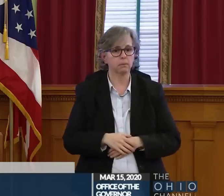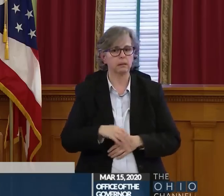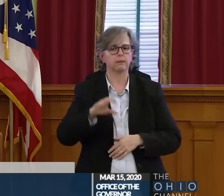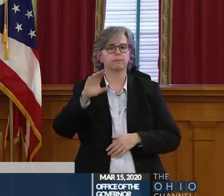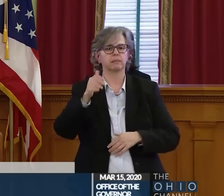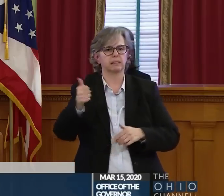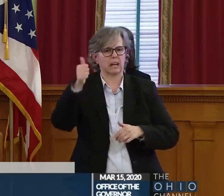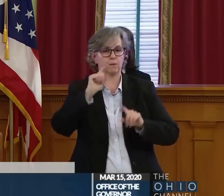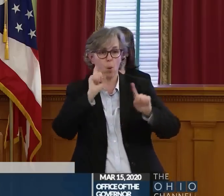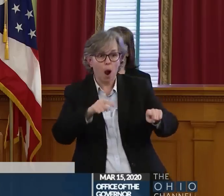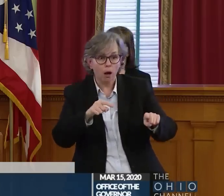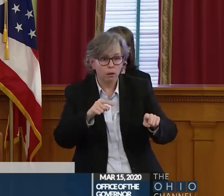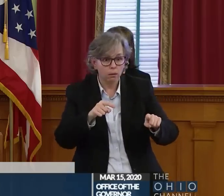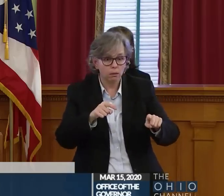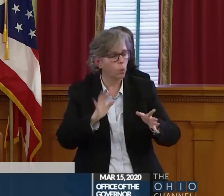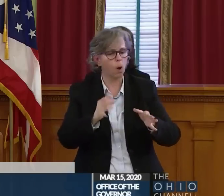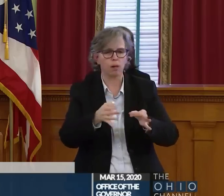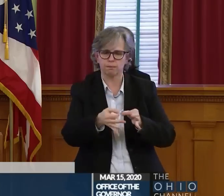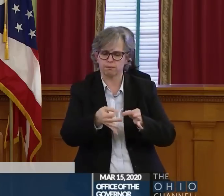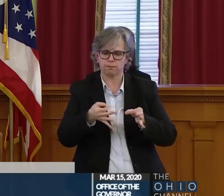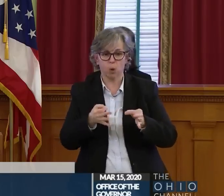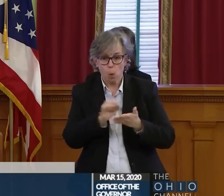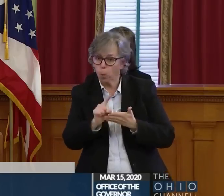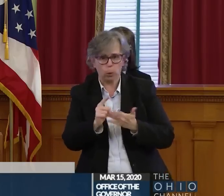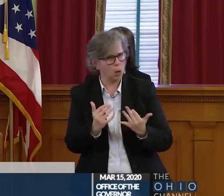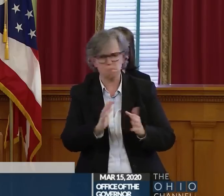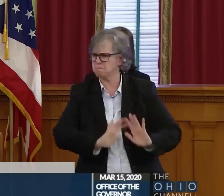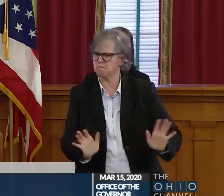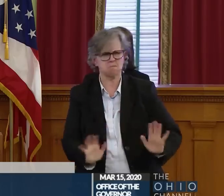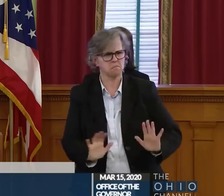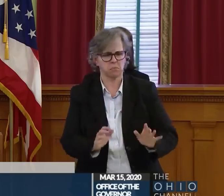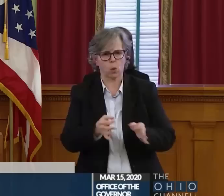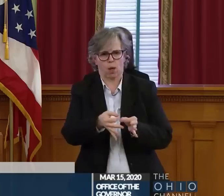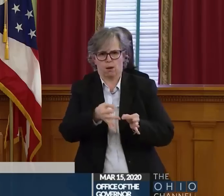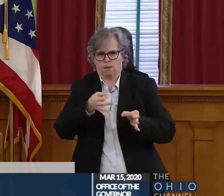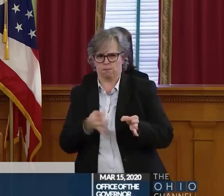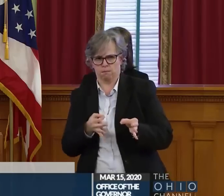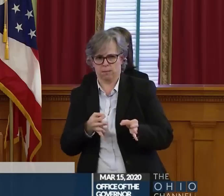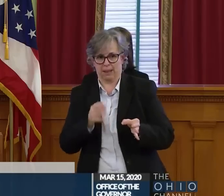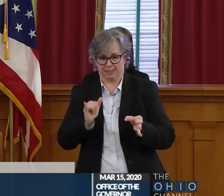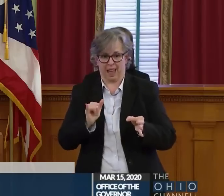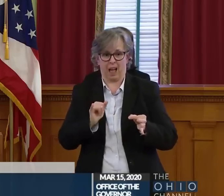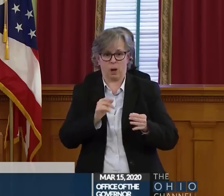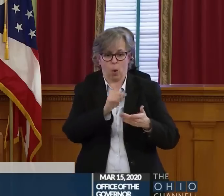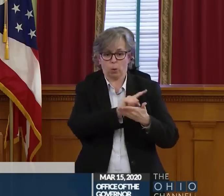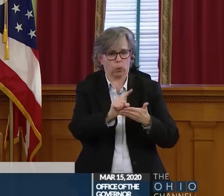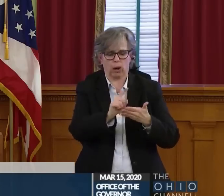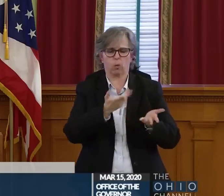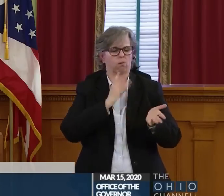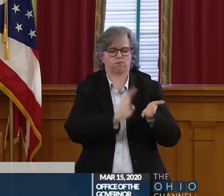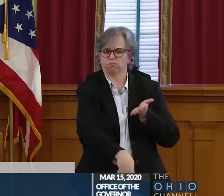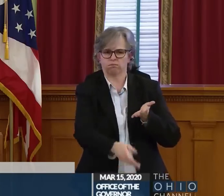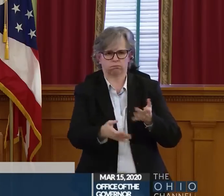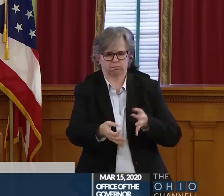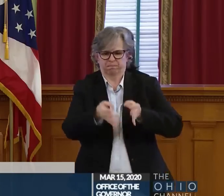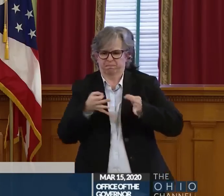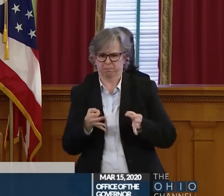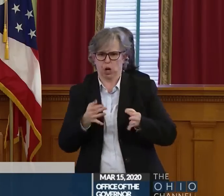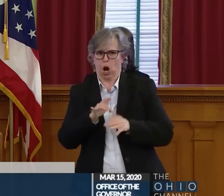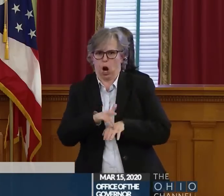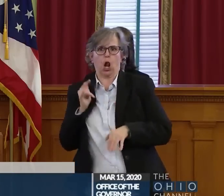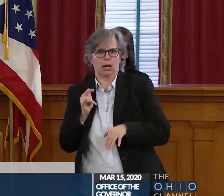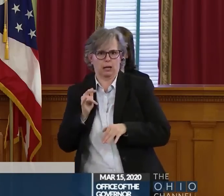expedite payments to impacted Ohioans, and we will be waiving that delay, that 1-week delay